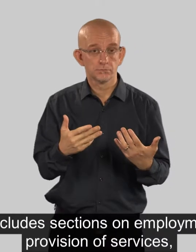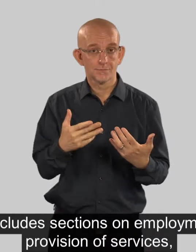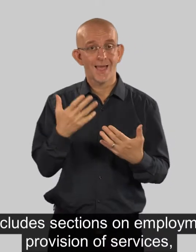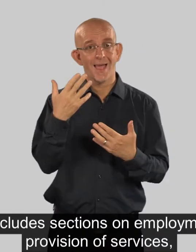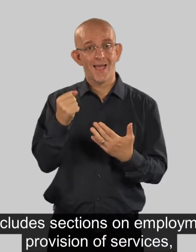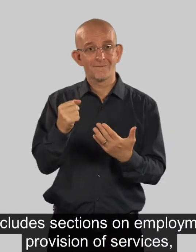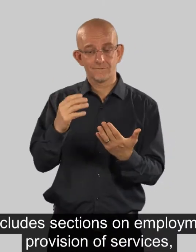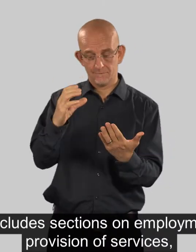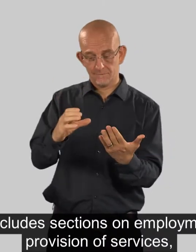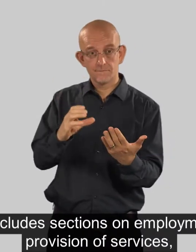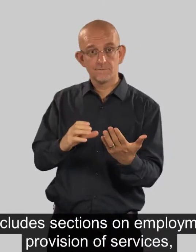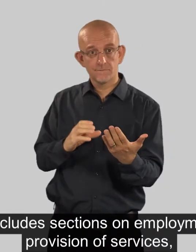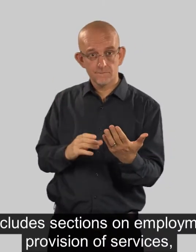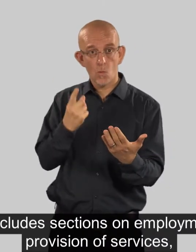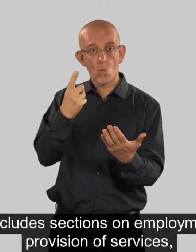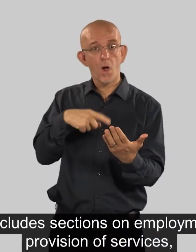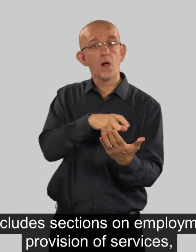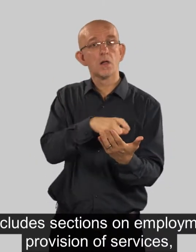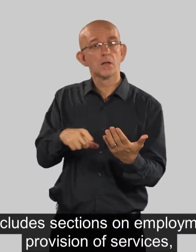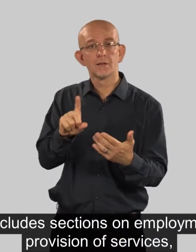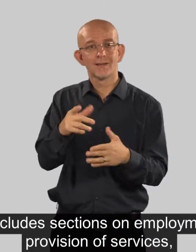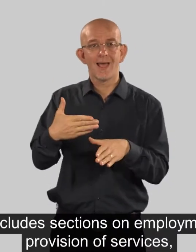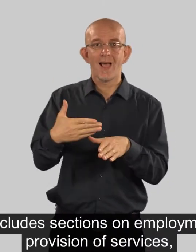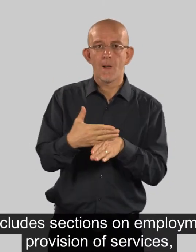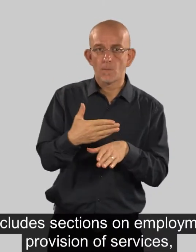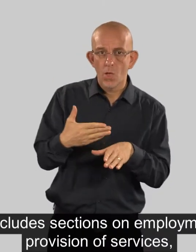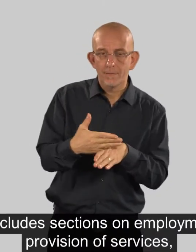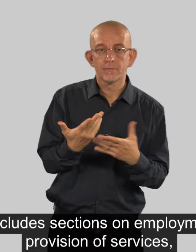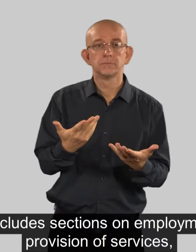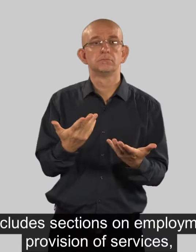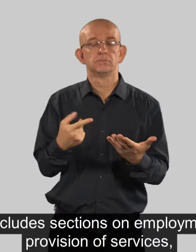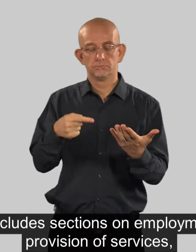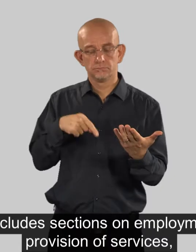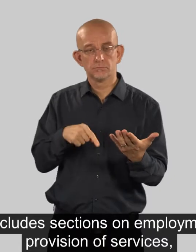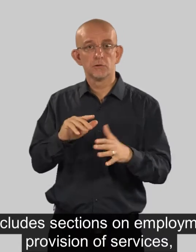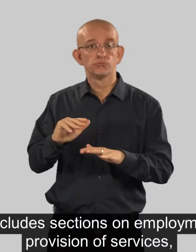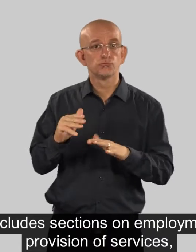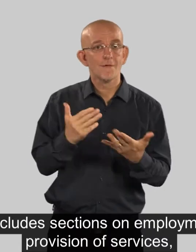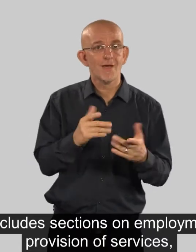It includes sections on employment, provision of services,